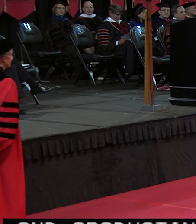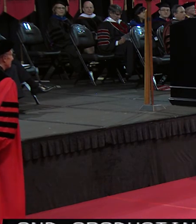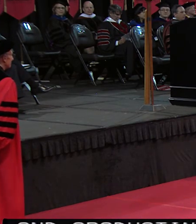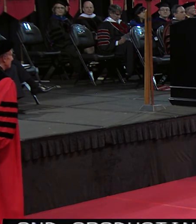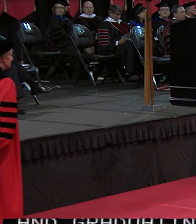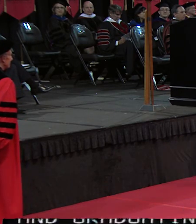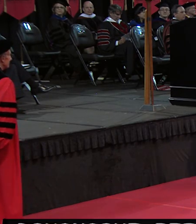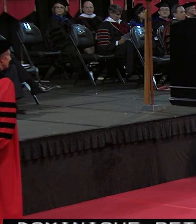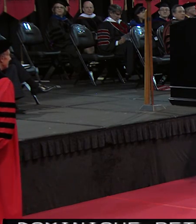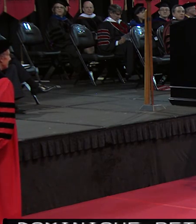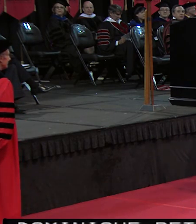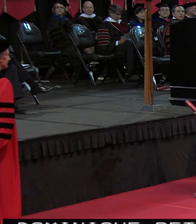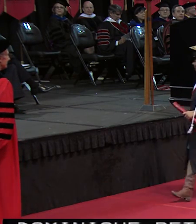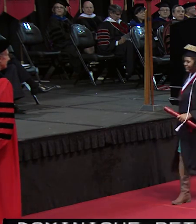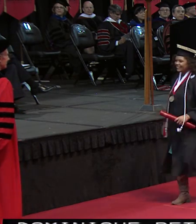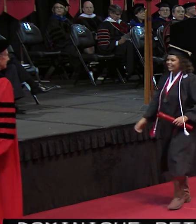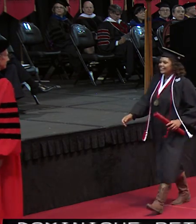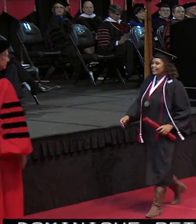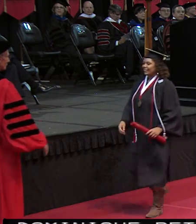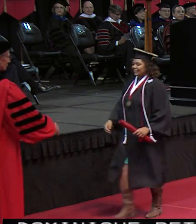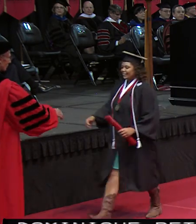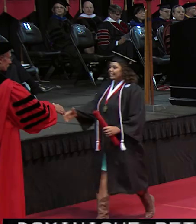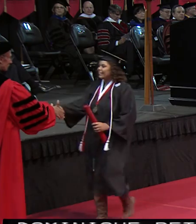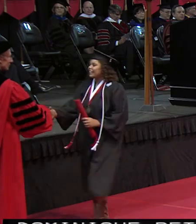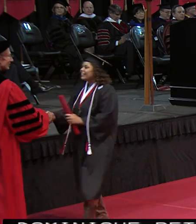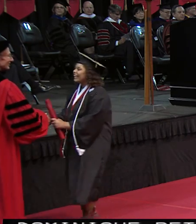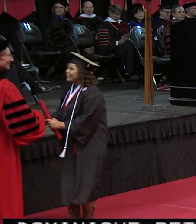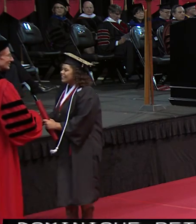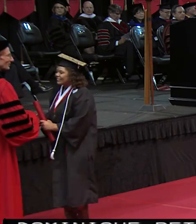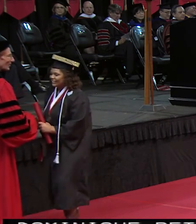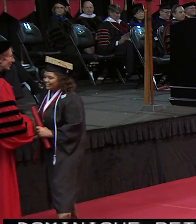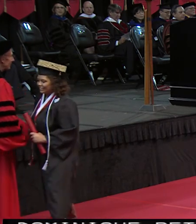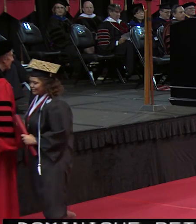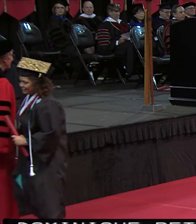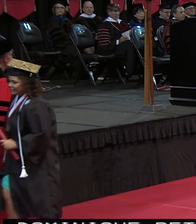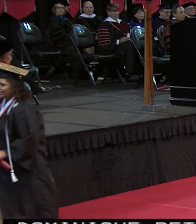Sydney Danielle Wandex.